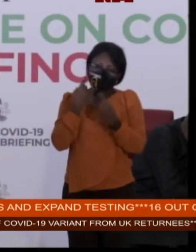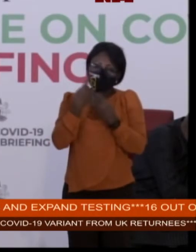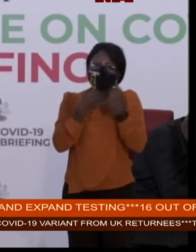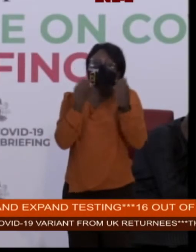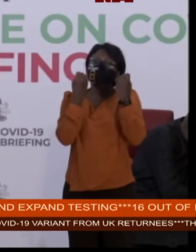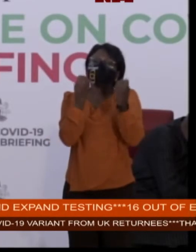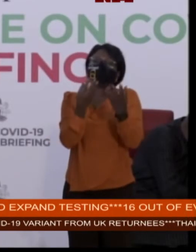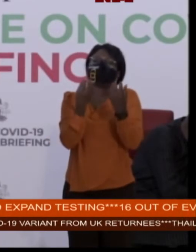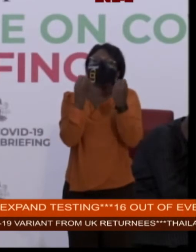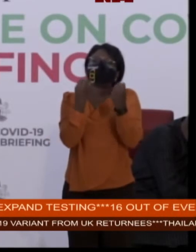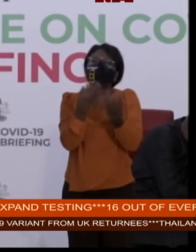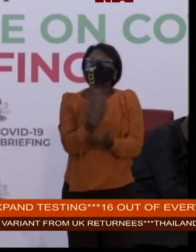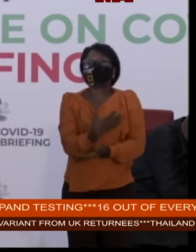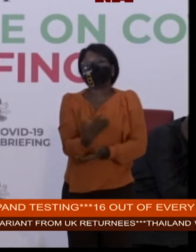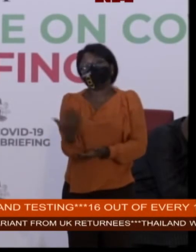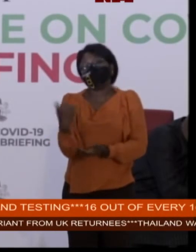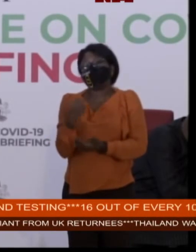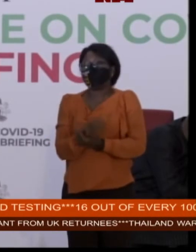of